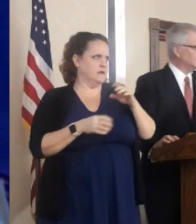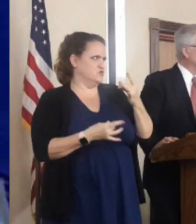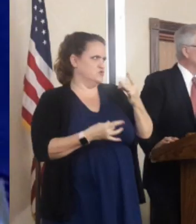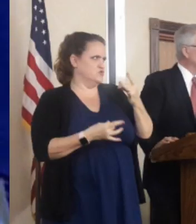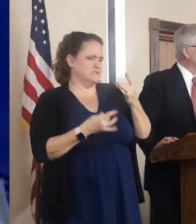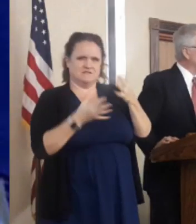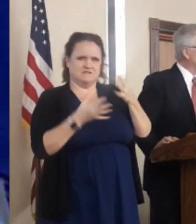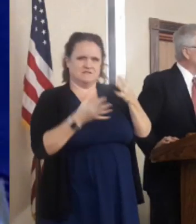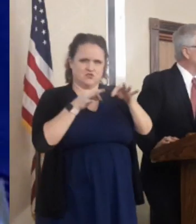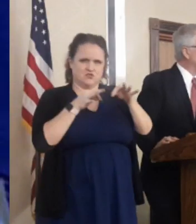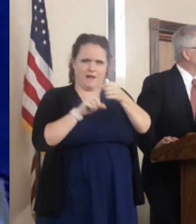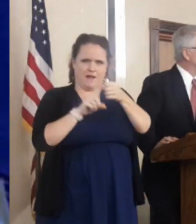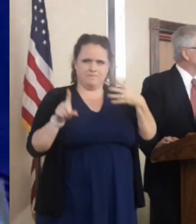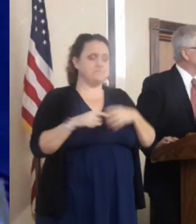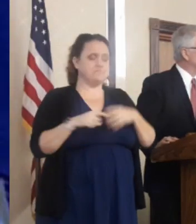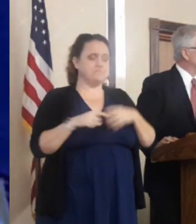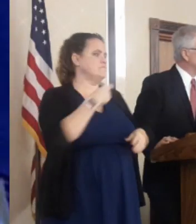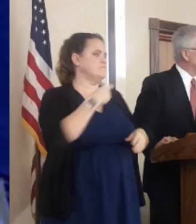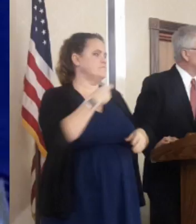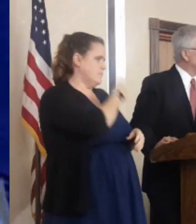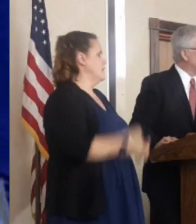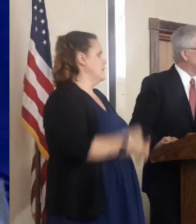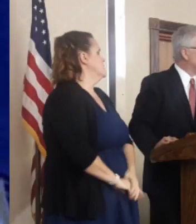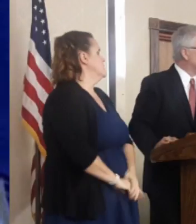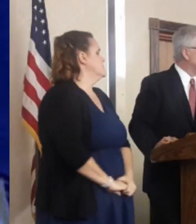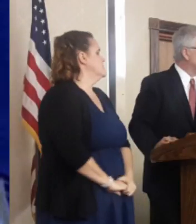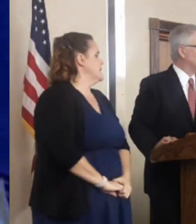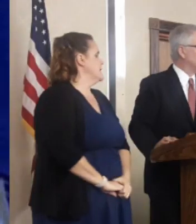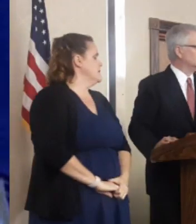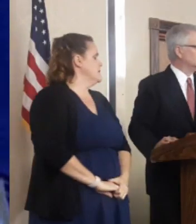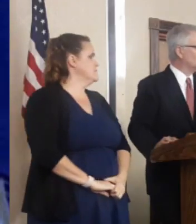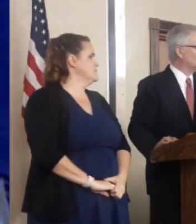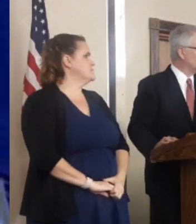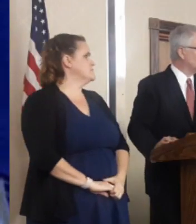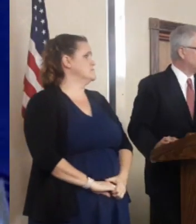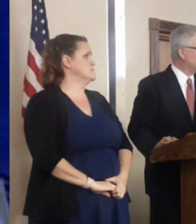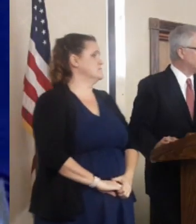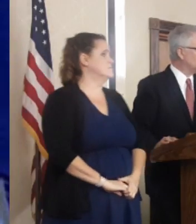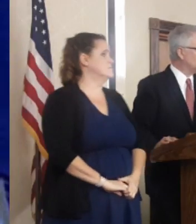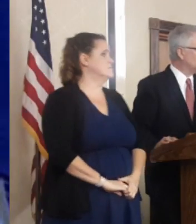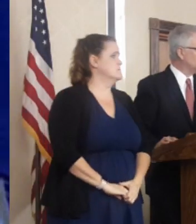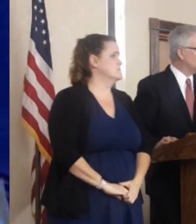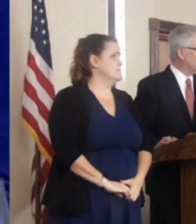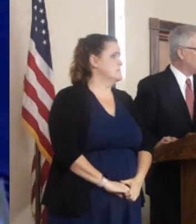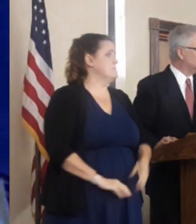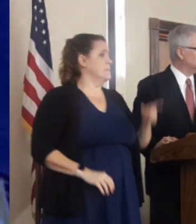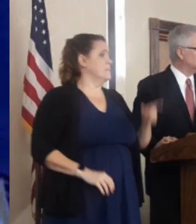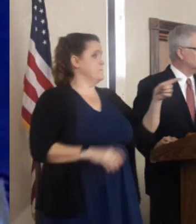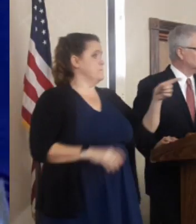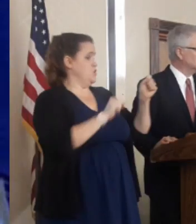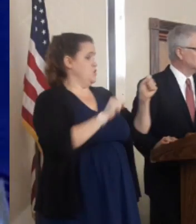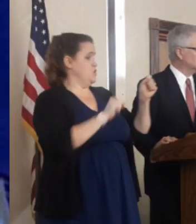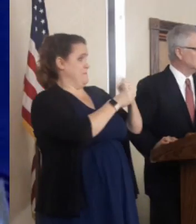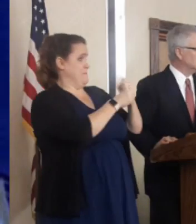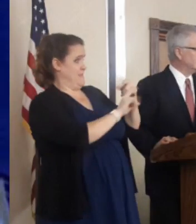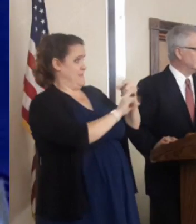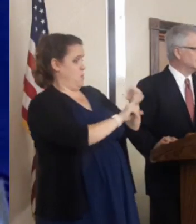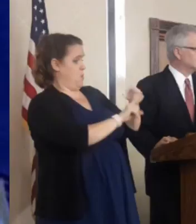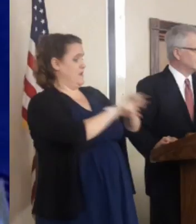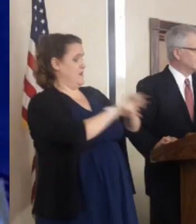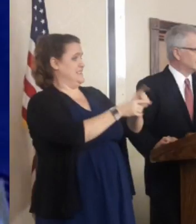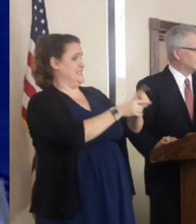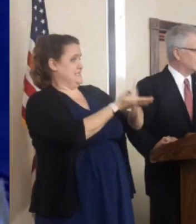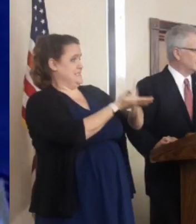We are not advised, but also, I mean, you're welcome to make that kind of point in debate, but it's not